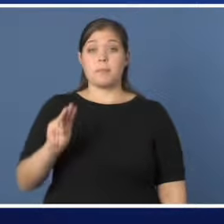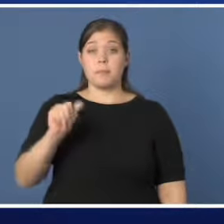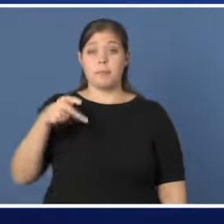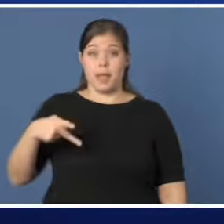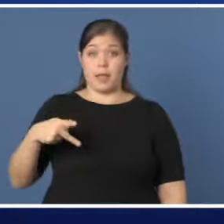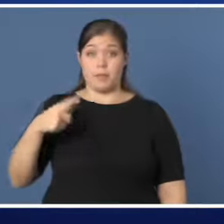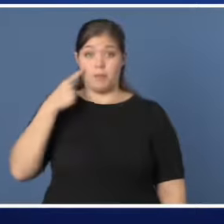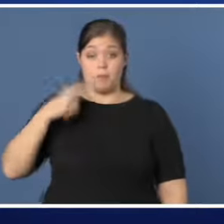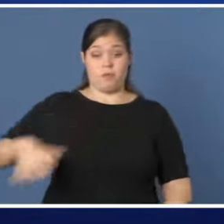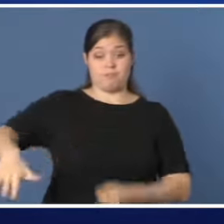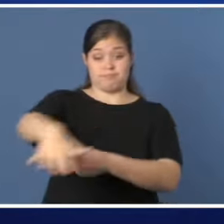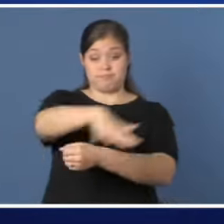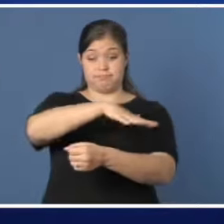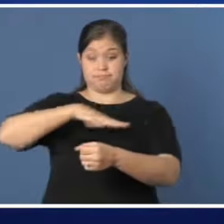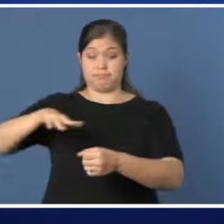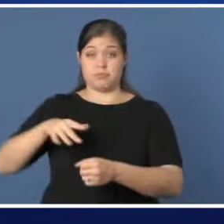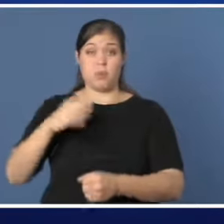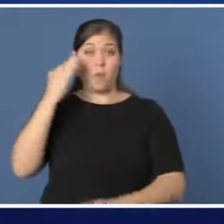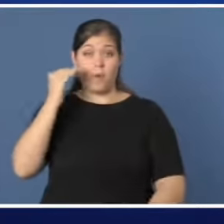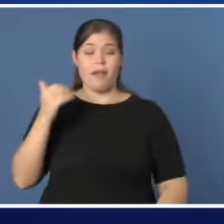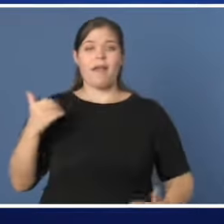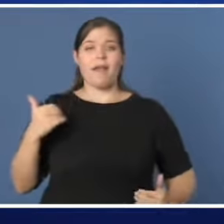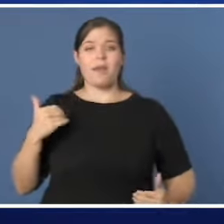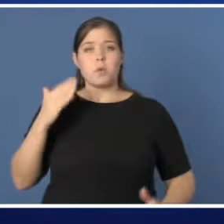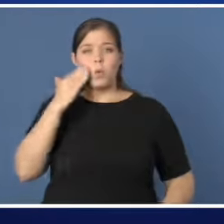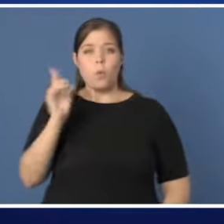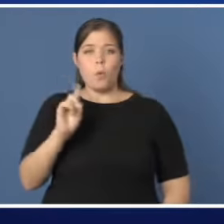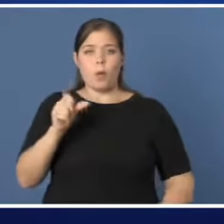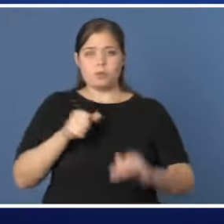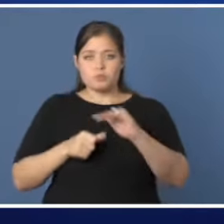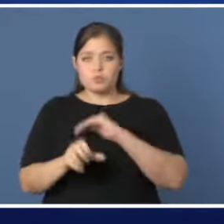Map of the area for locating shelters.